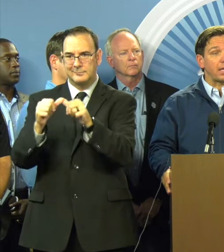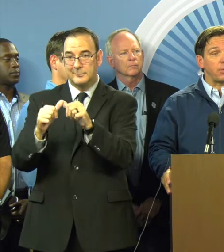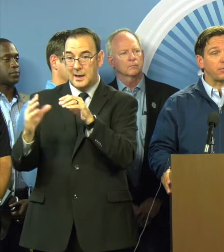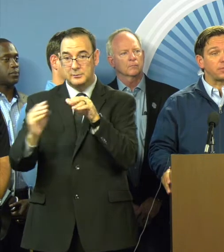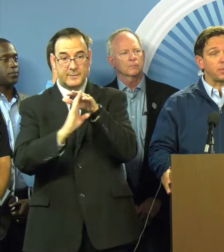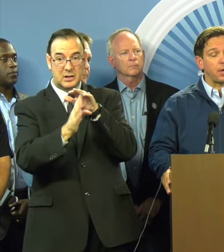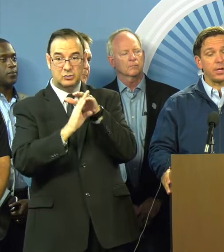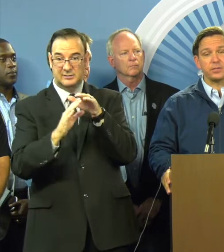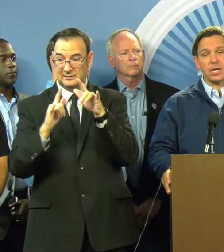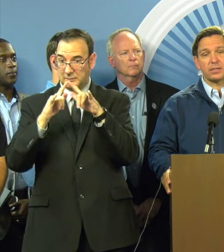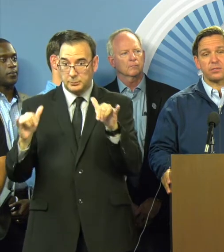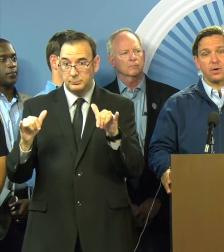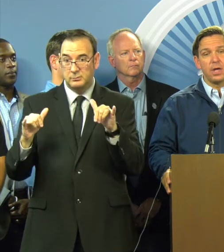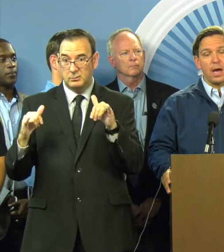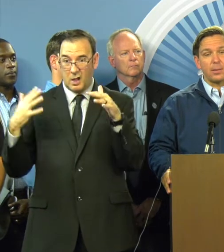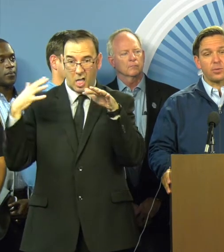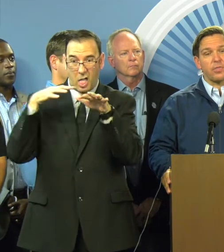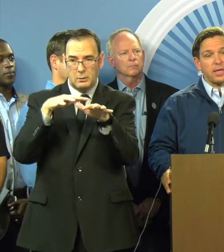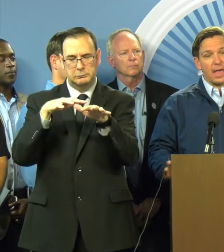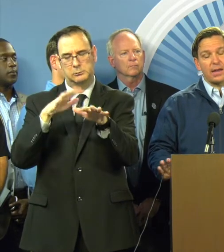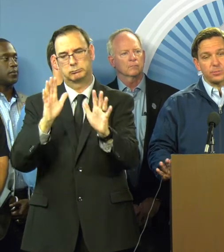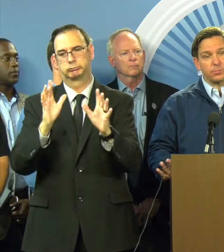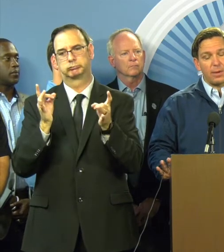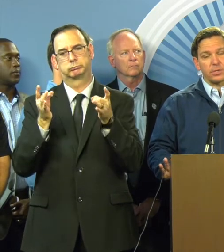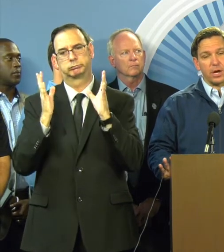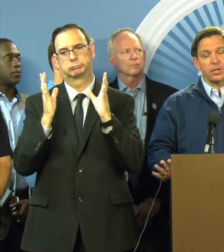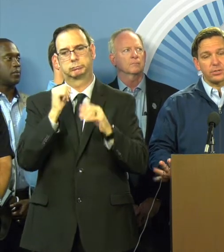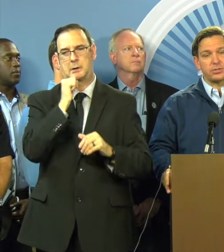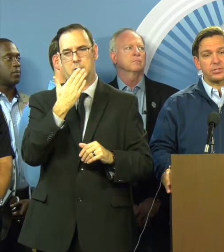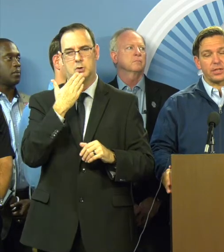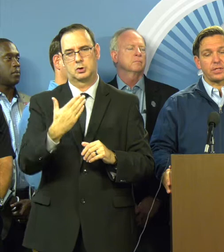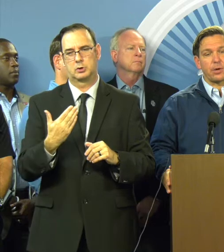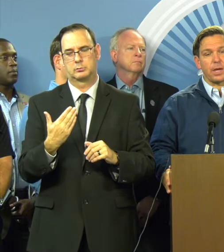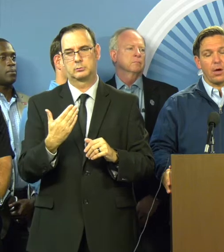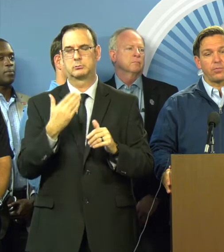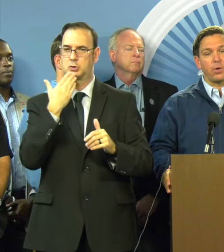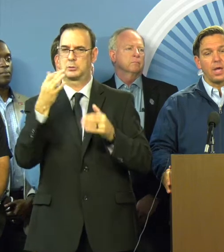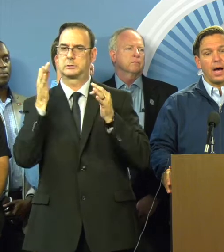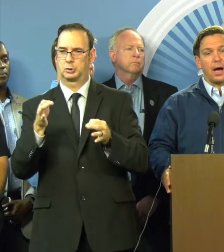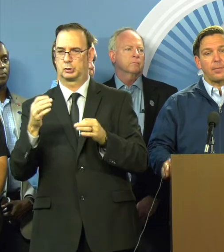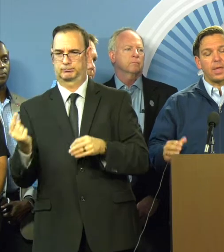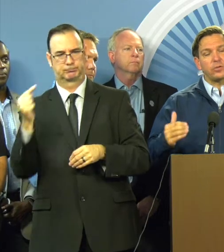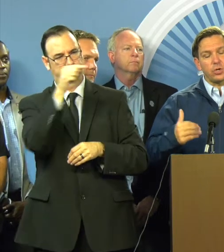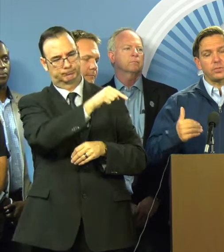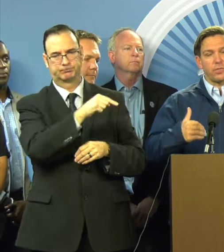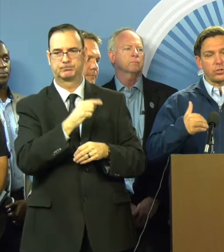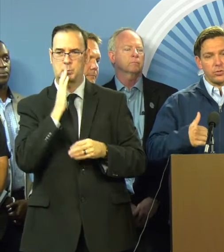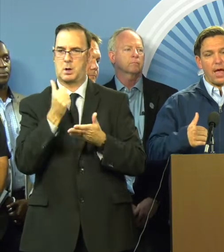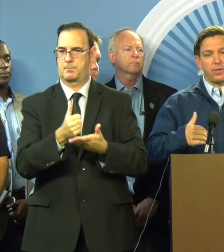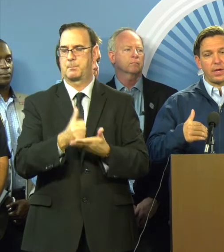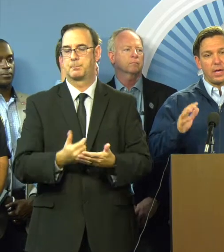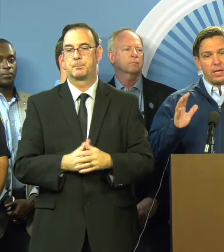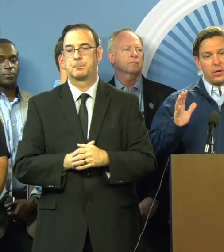to evacuate from some of the areas in Jacksonville? So I think that was a good decision. I think that'll be helpful. In terms of